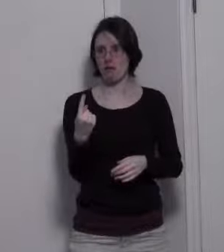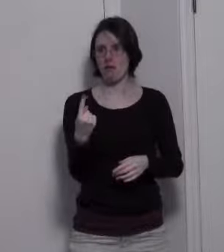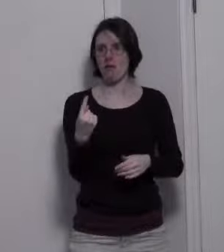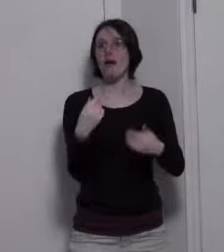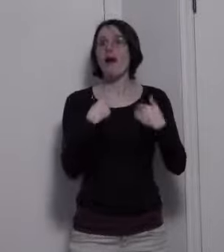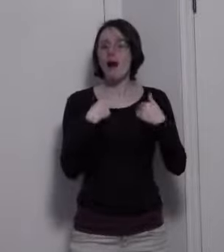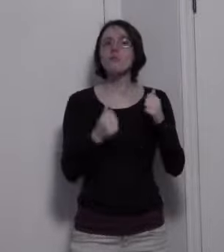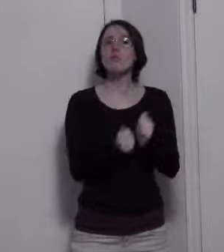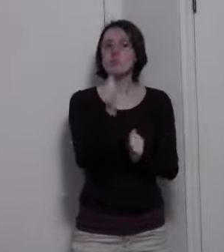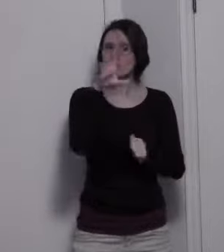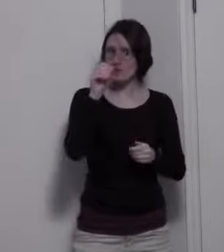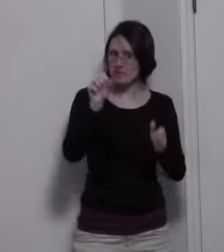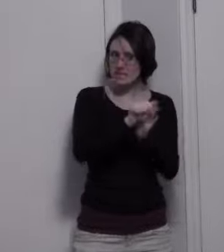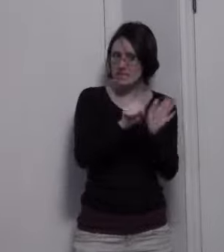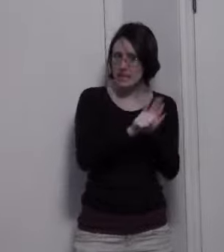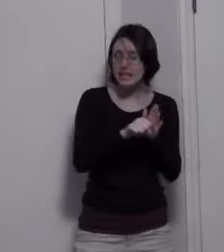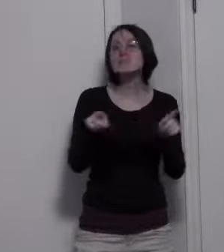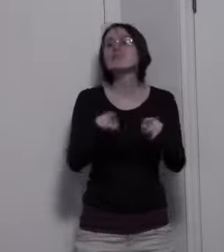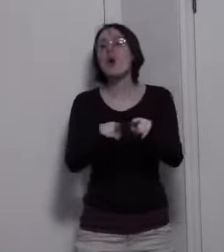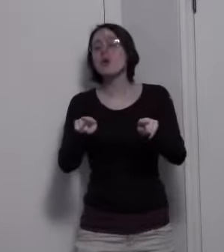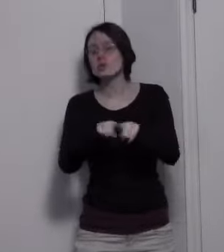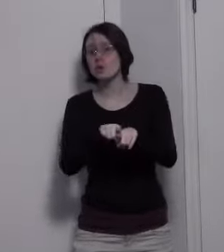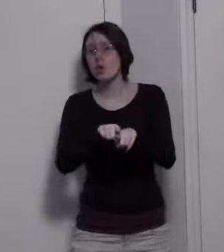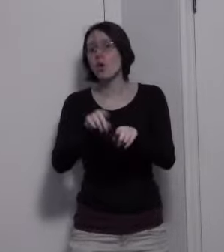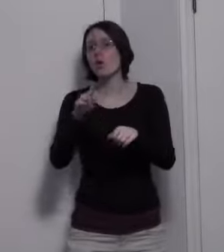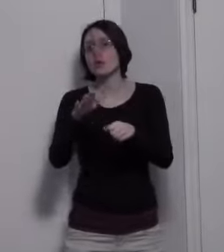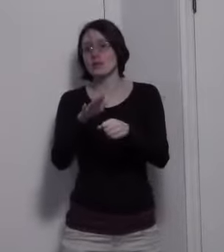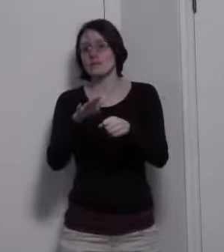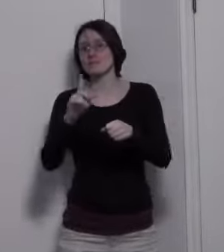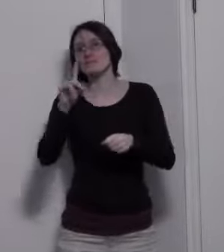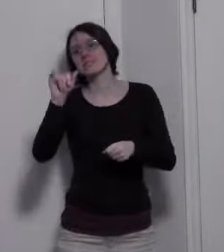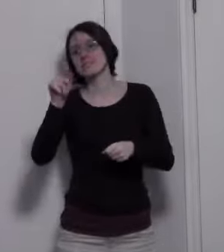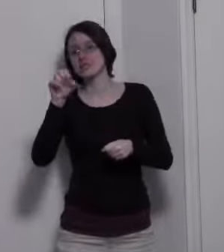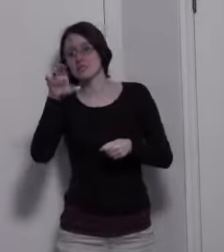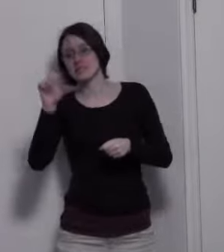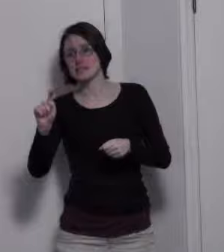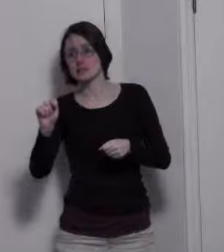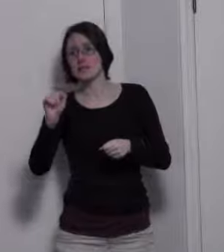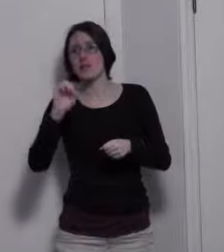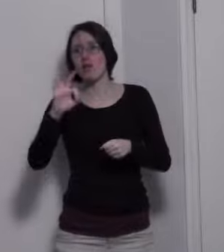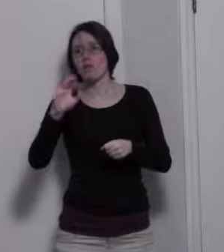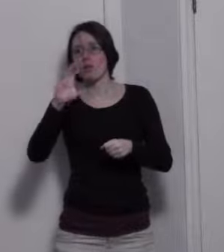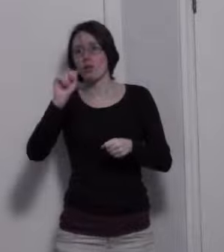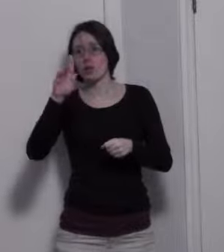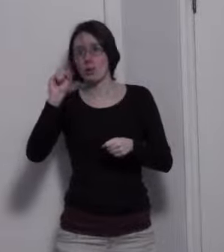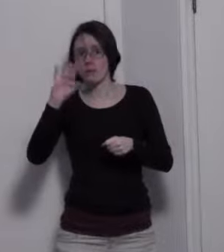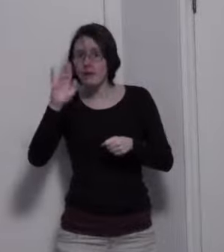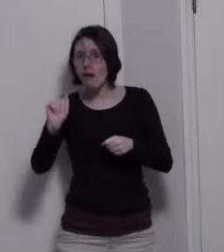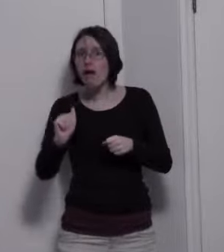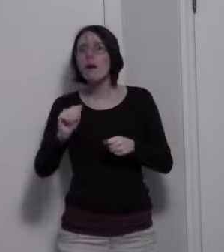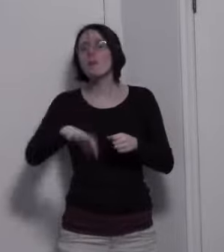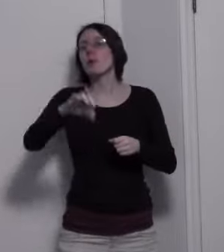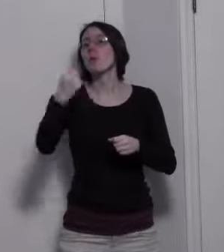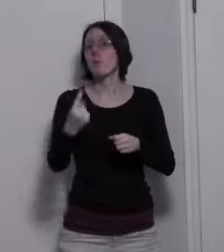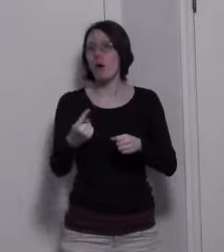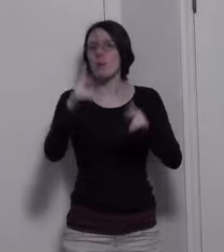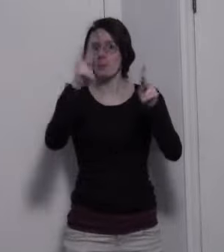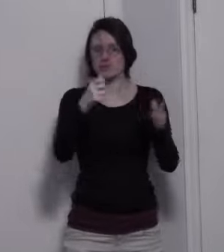of the 50 states and the District of Columbia voting to support one candidate each. But there's a problem. We can't elect a president by